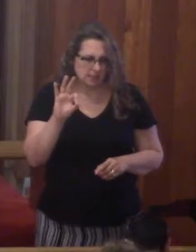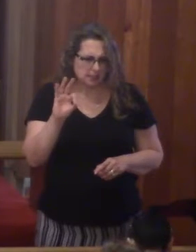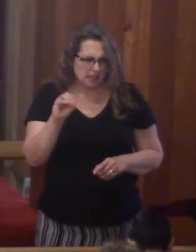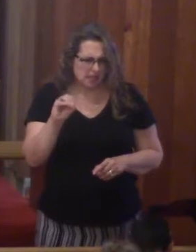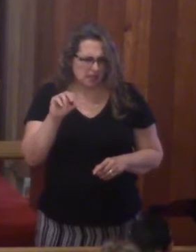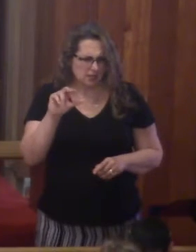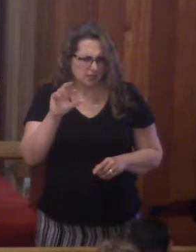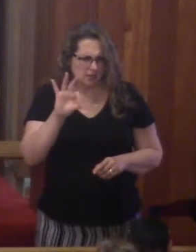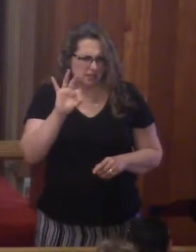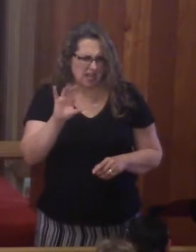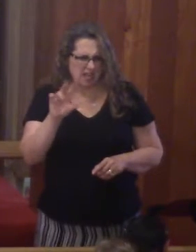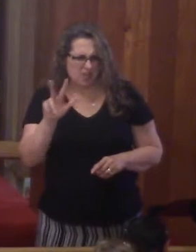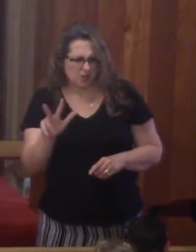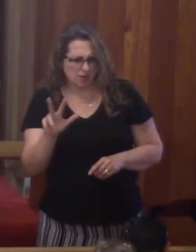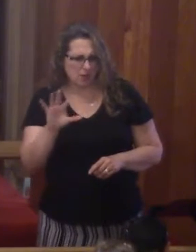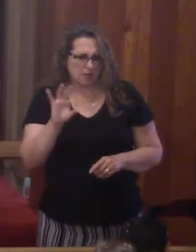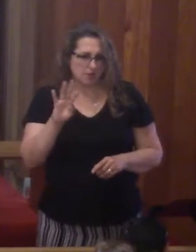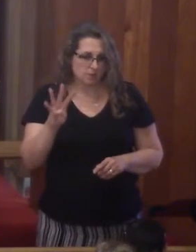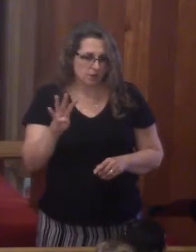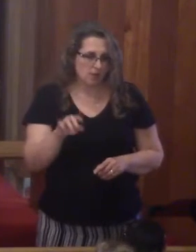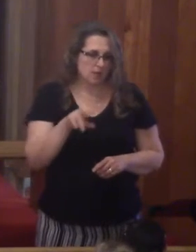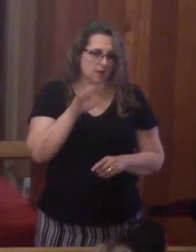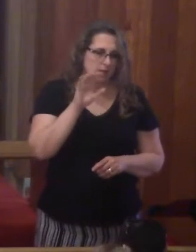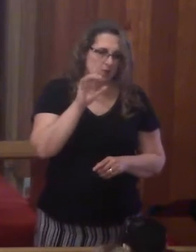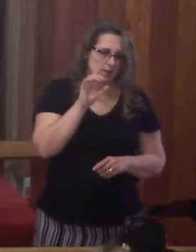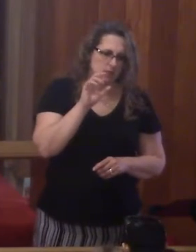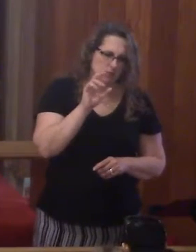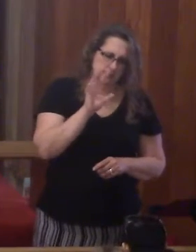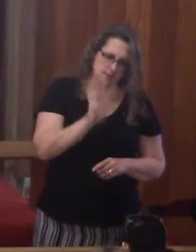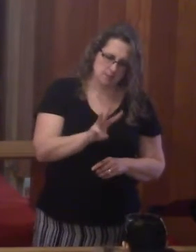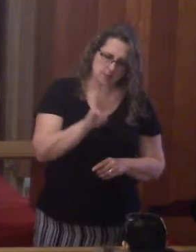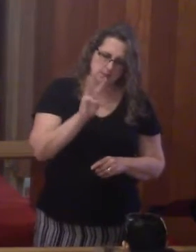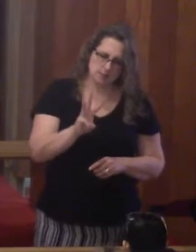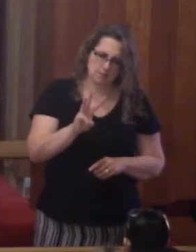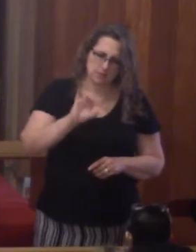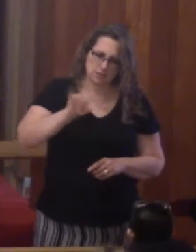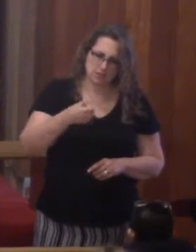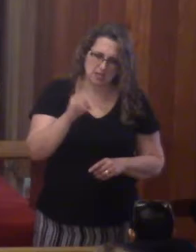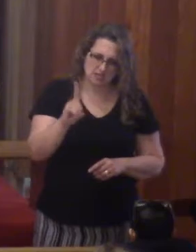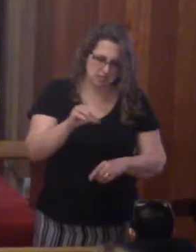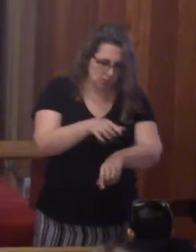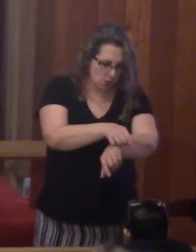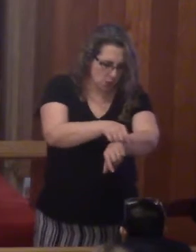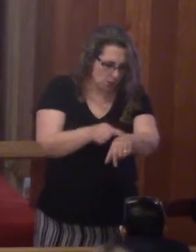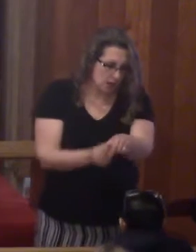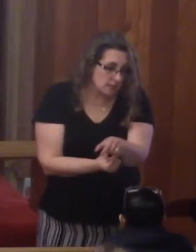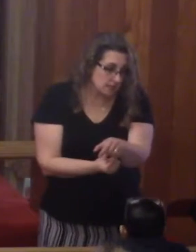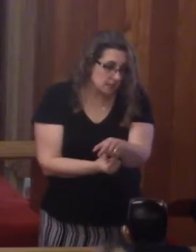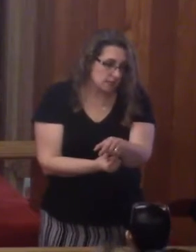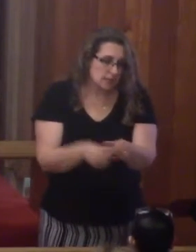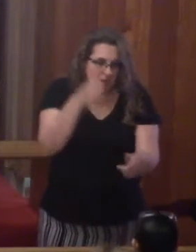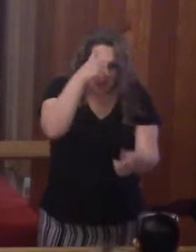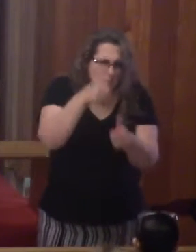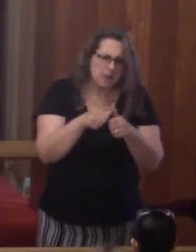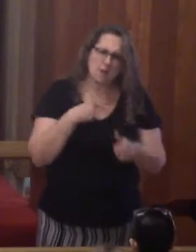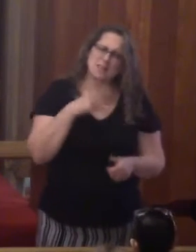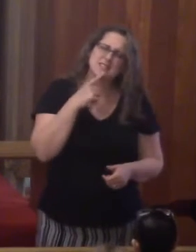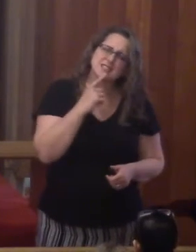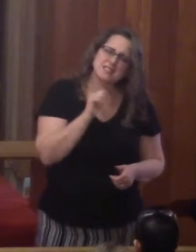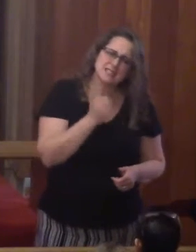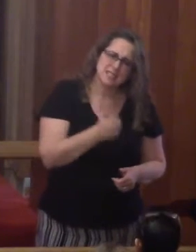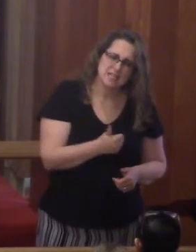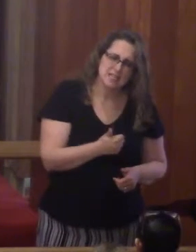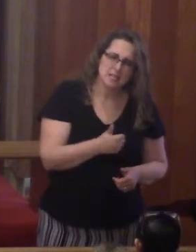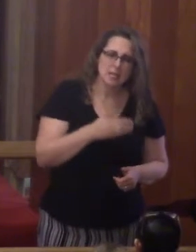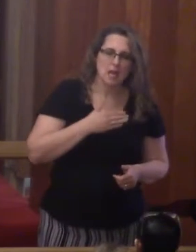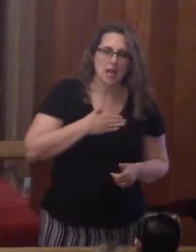1993-94, the WWJD bracelet. Now I remember it came out, I was about 10 years old, and my